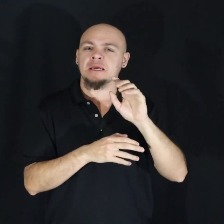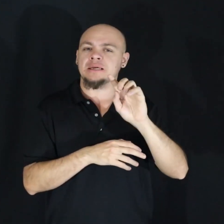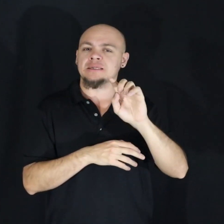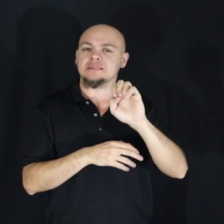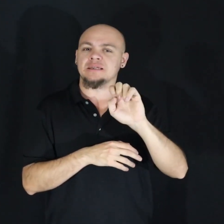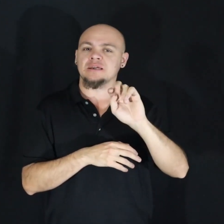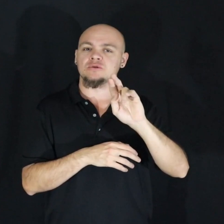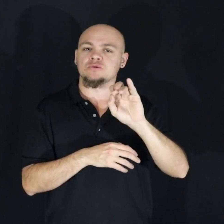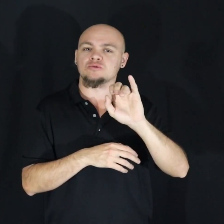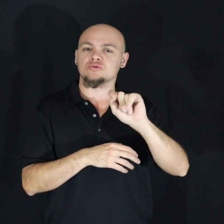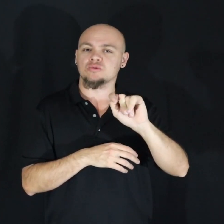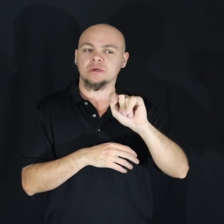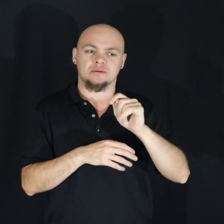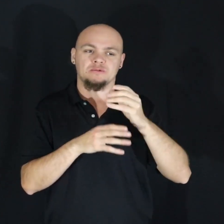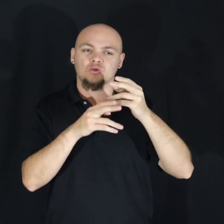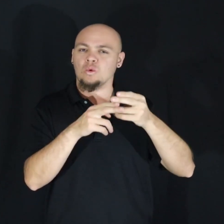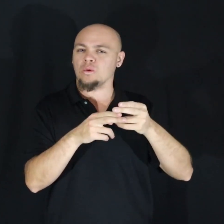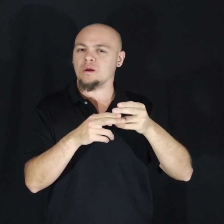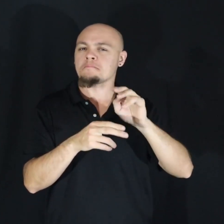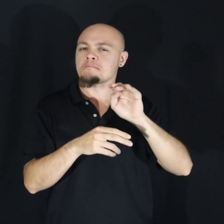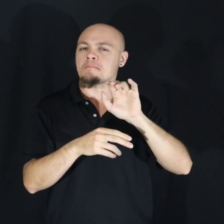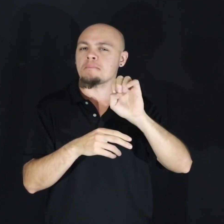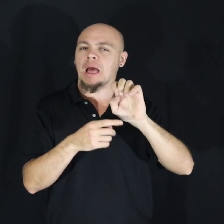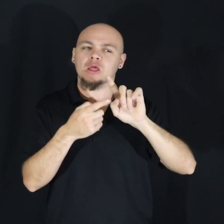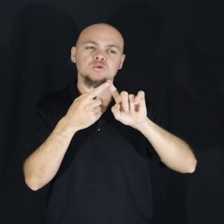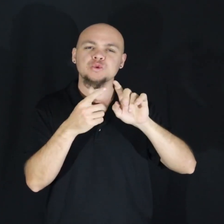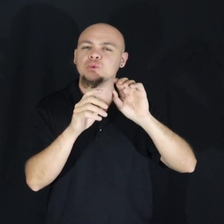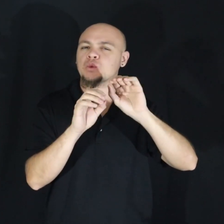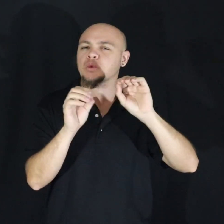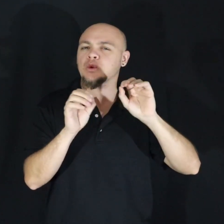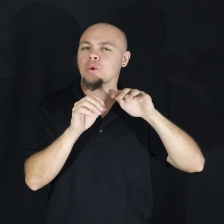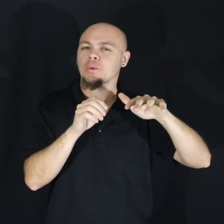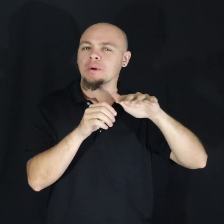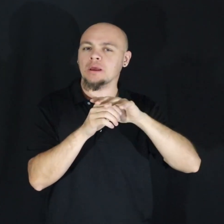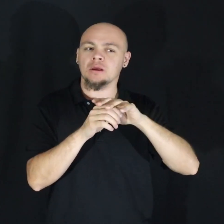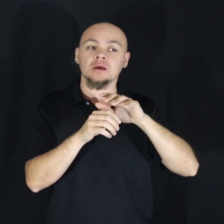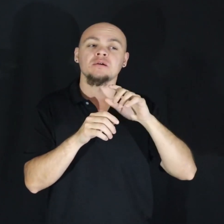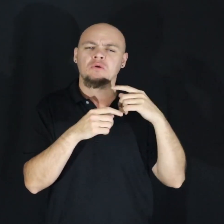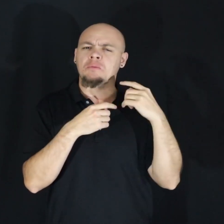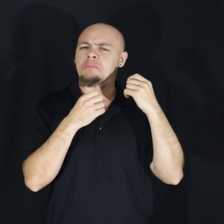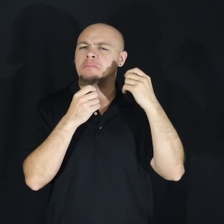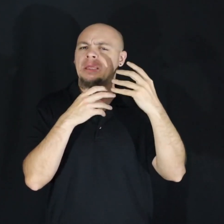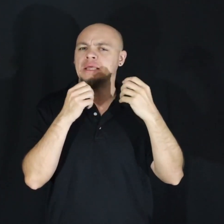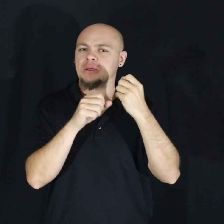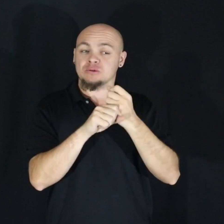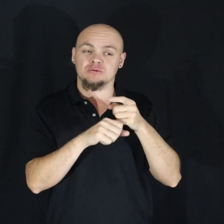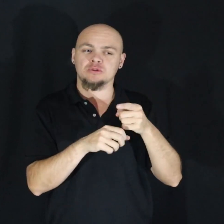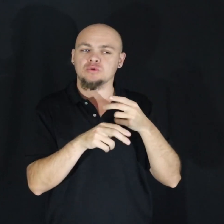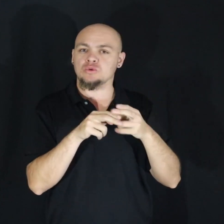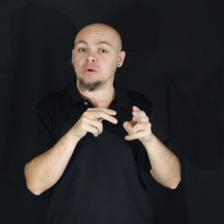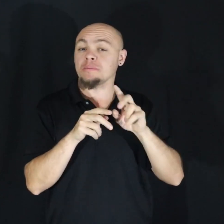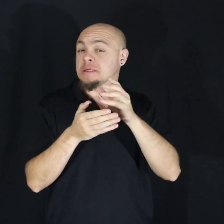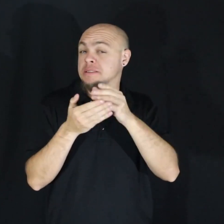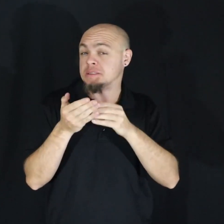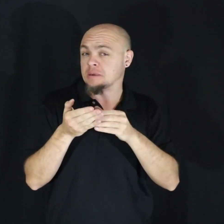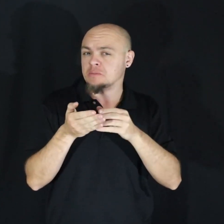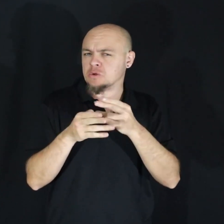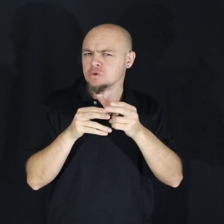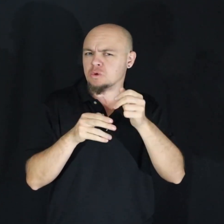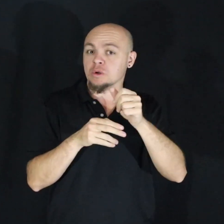mile to nowhere. But for a long time, it has been the shortest highway. But there are some shorter, one in New